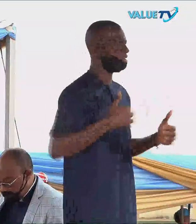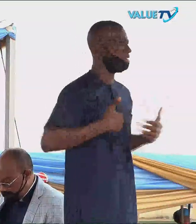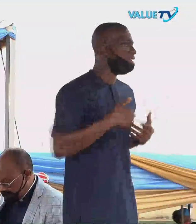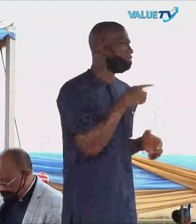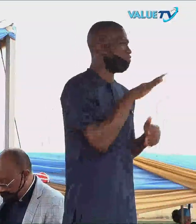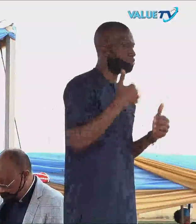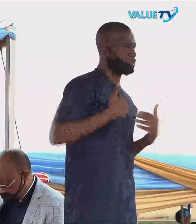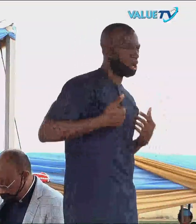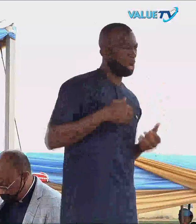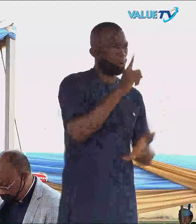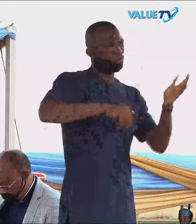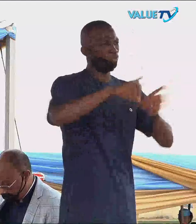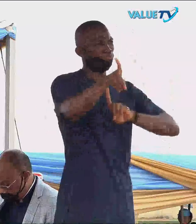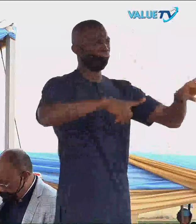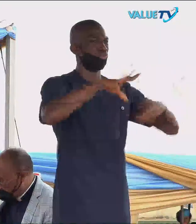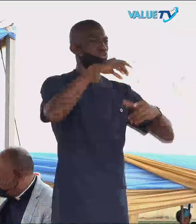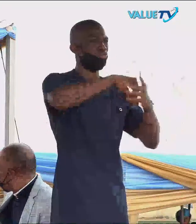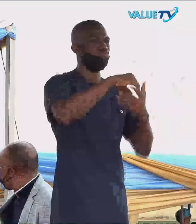life.